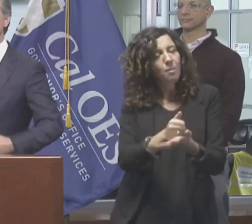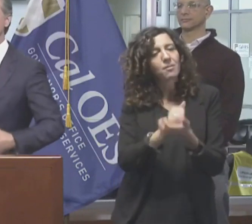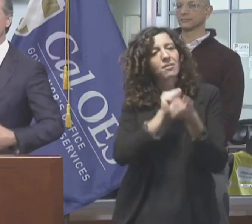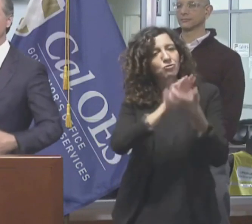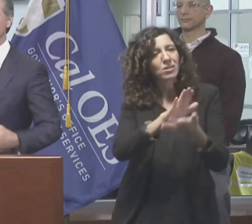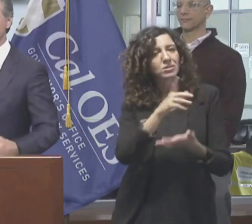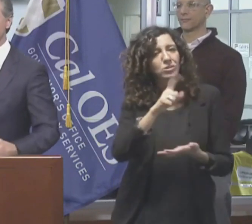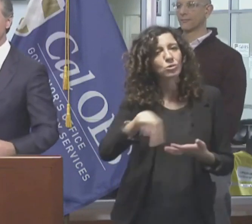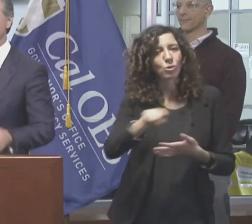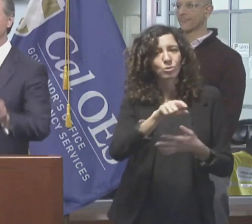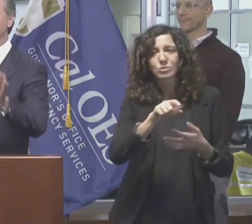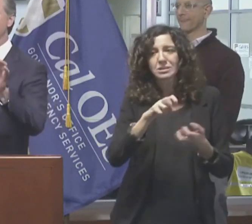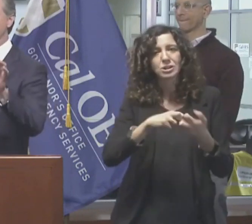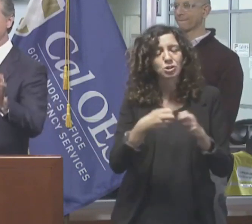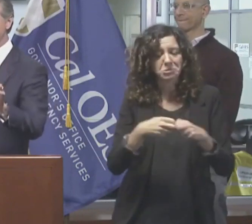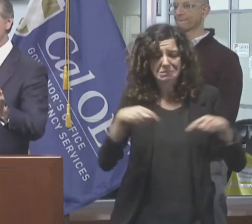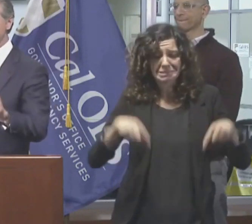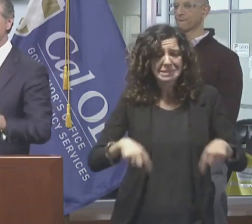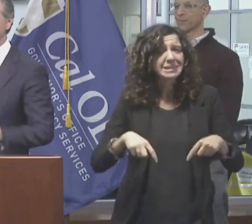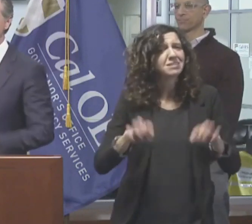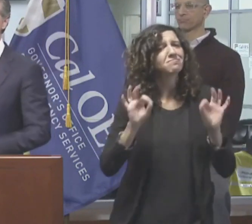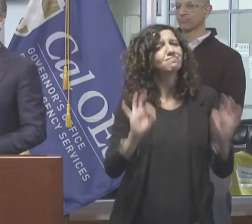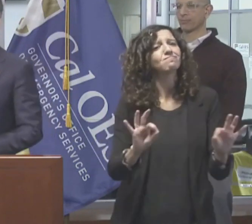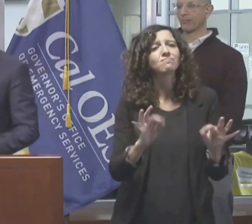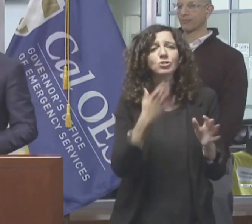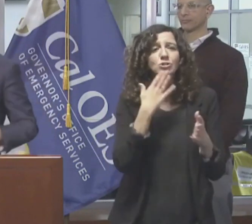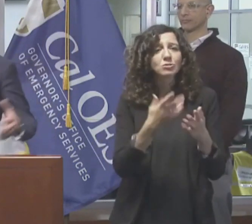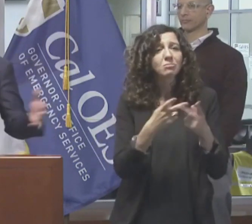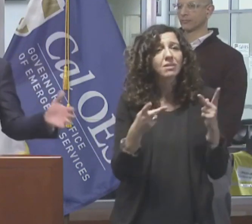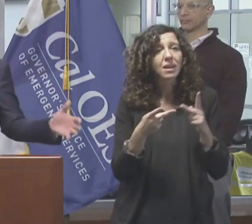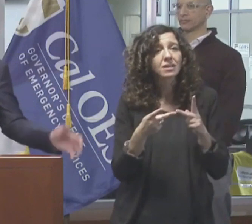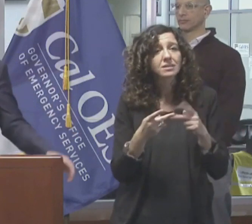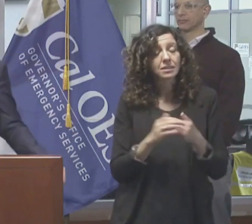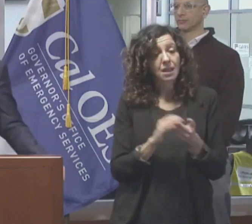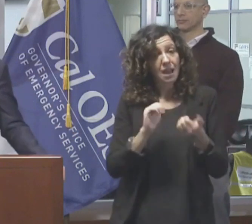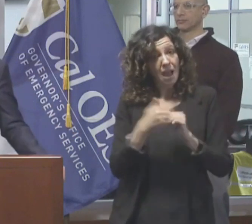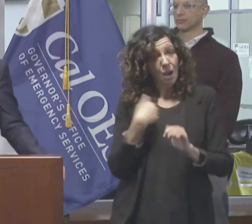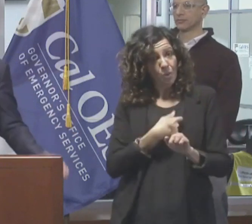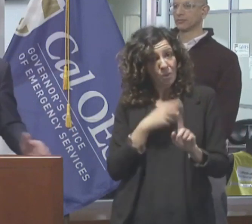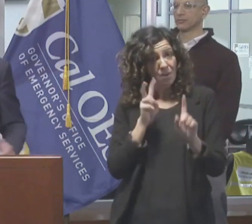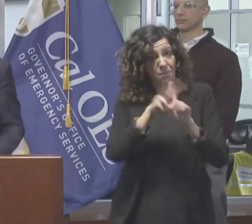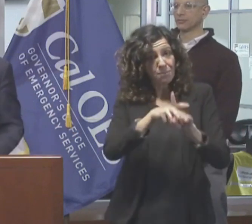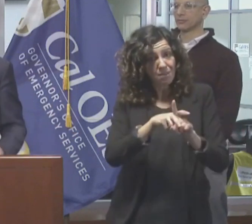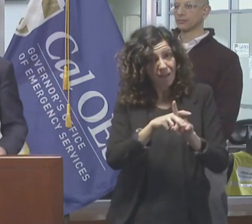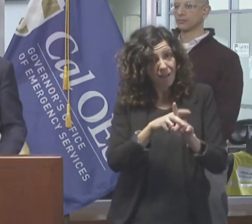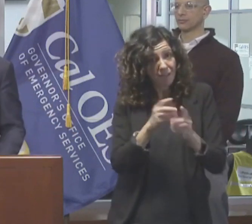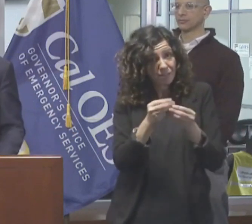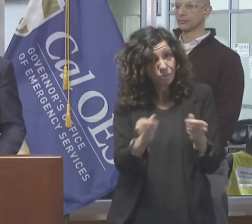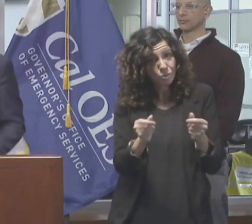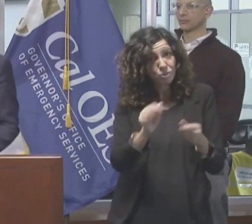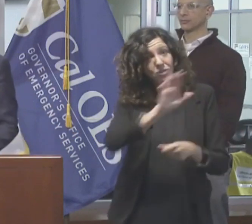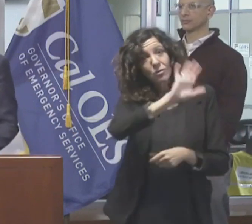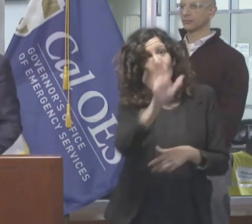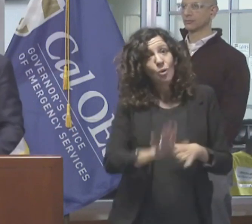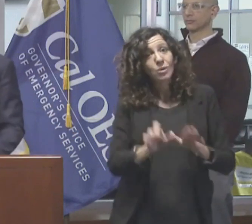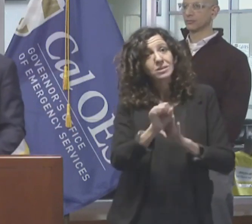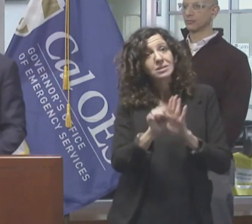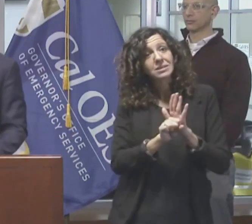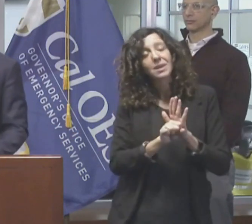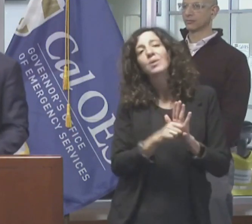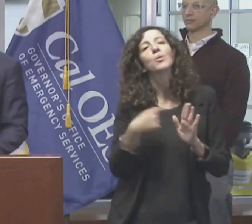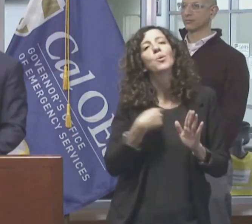a well-oiled machine. The application course across the state is a logistics operation we've